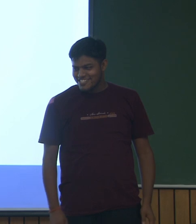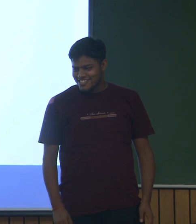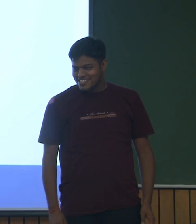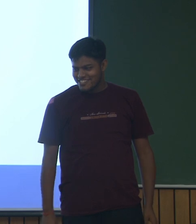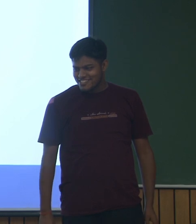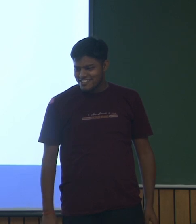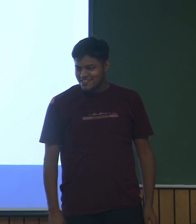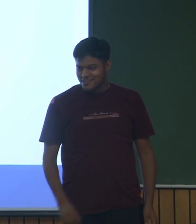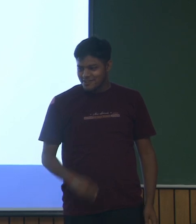On WhatsApp.